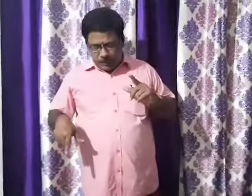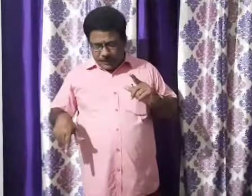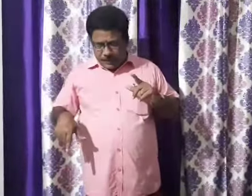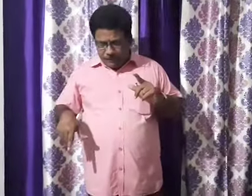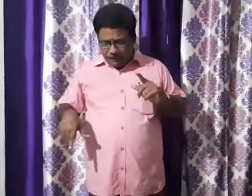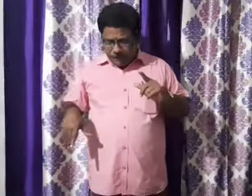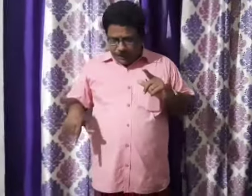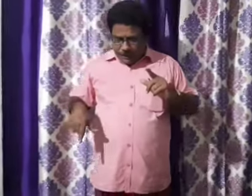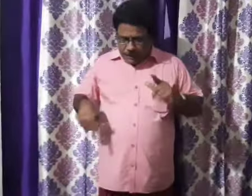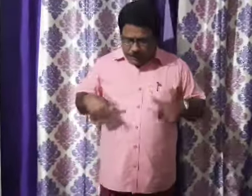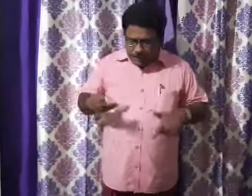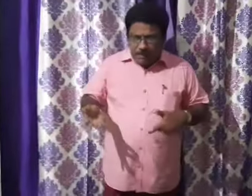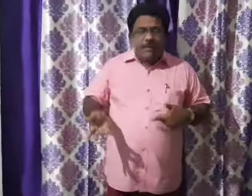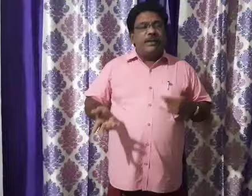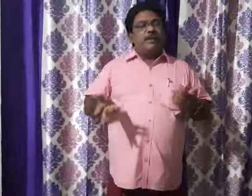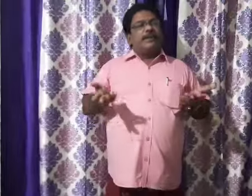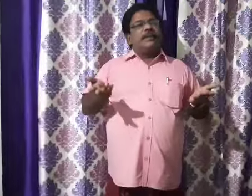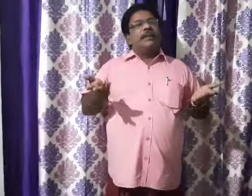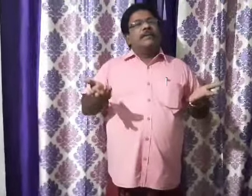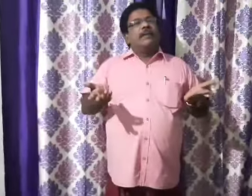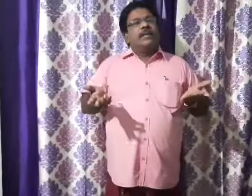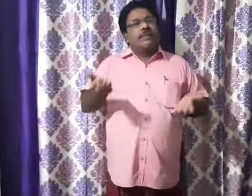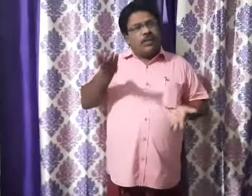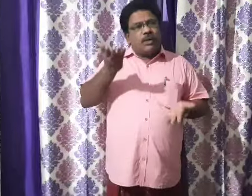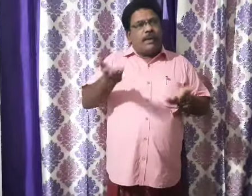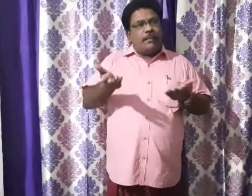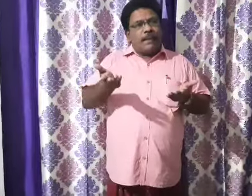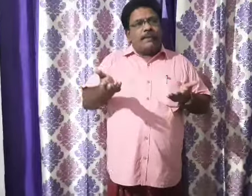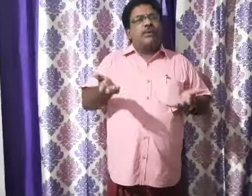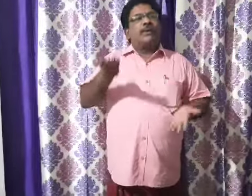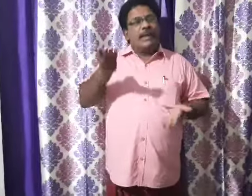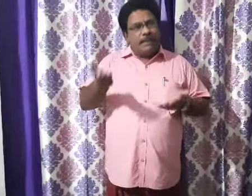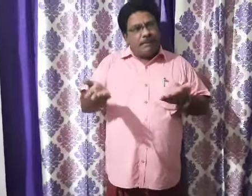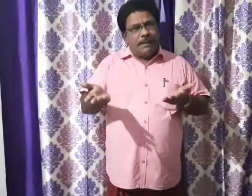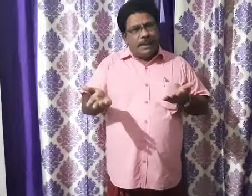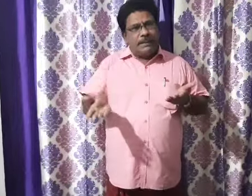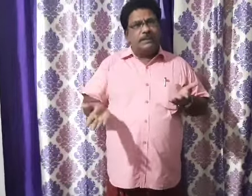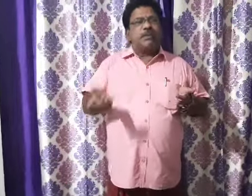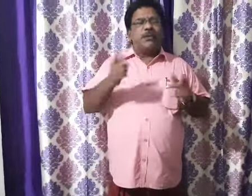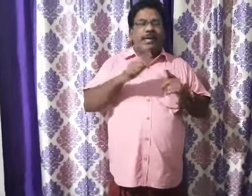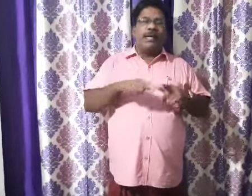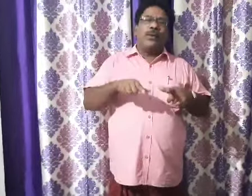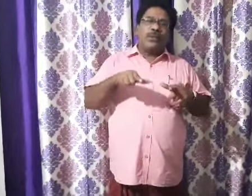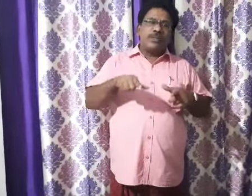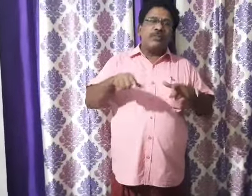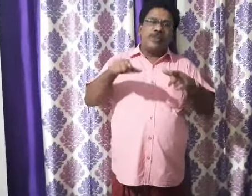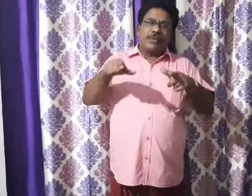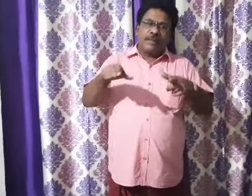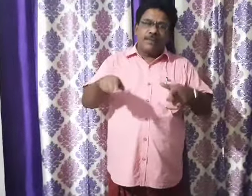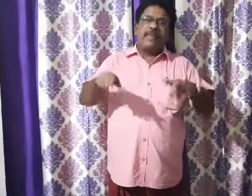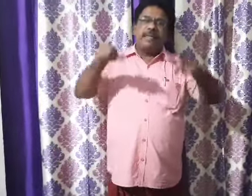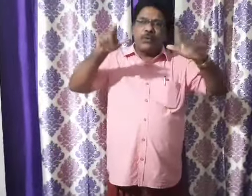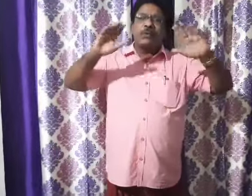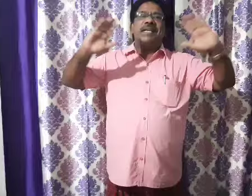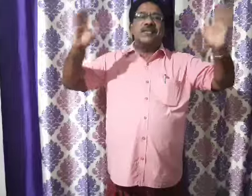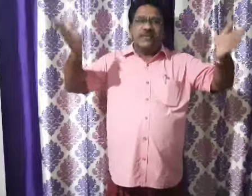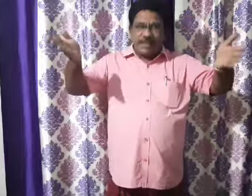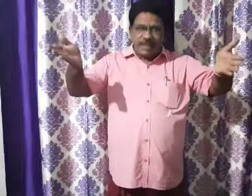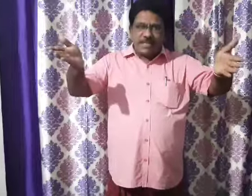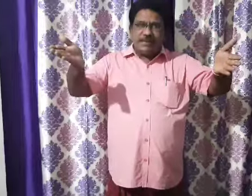employed. Again, we know that if the local bank or Grameen banks provide loans to the farmers at low rates of interest, what